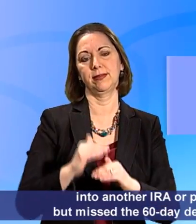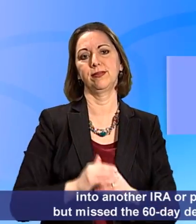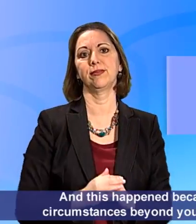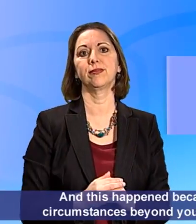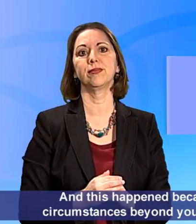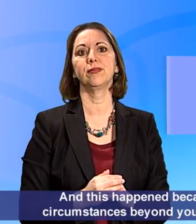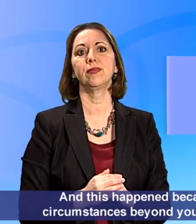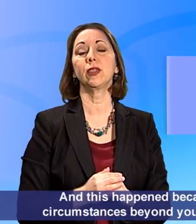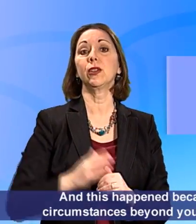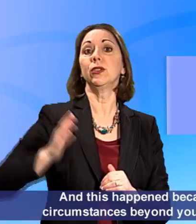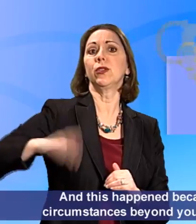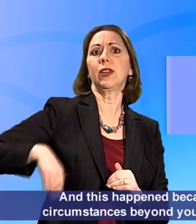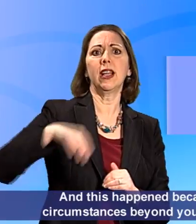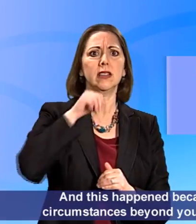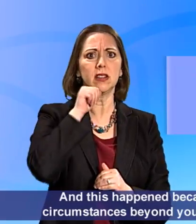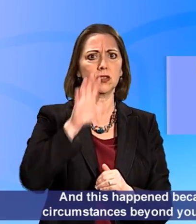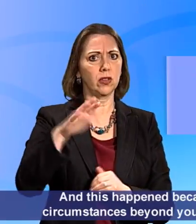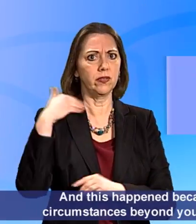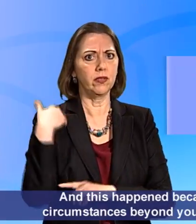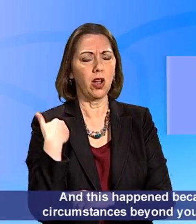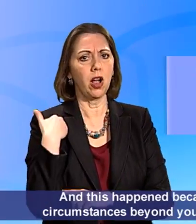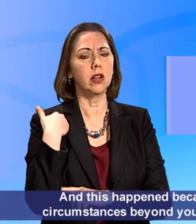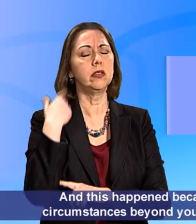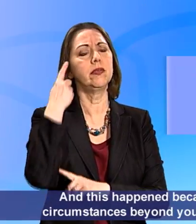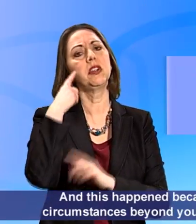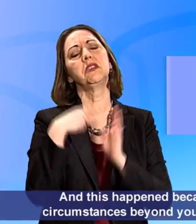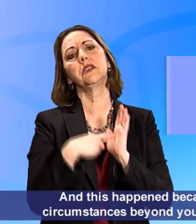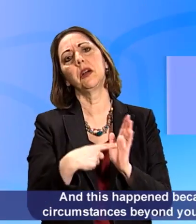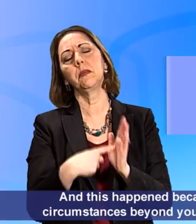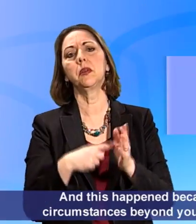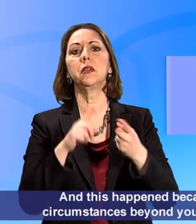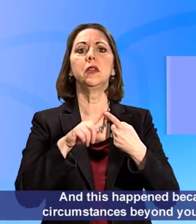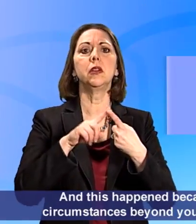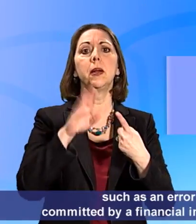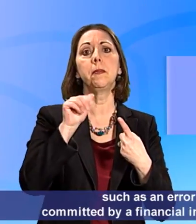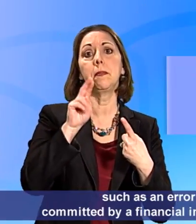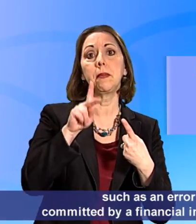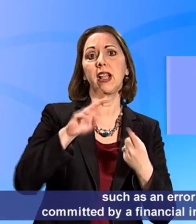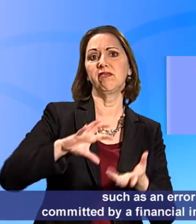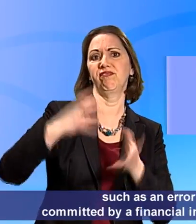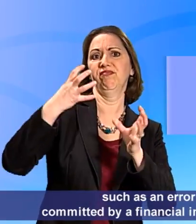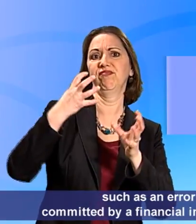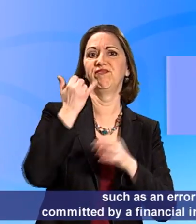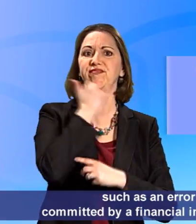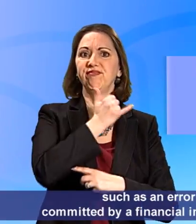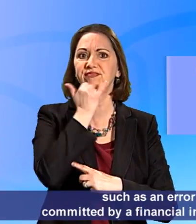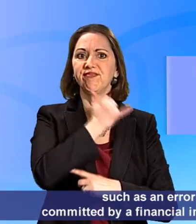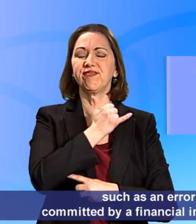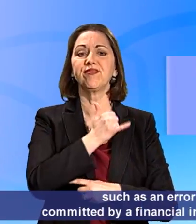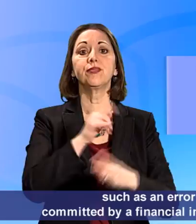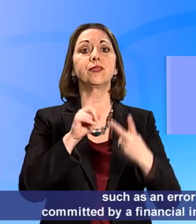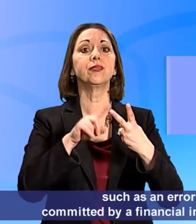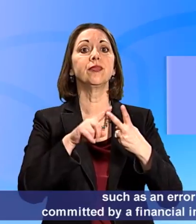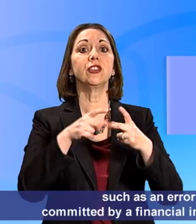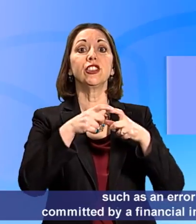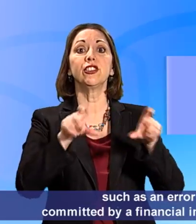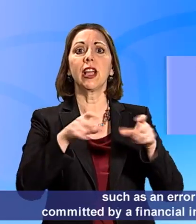And this happened because of circumstances beyond your control, such as an error committed by a financial